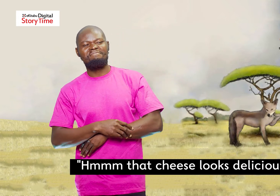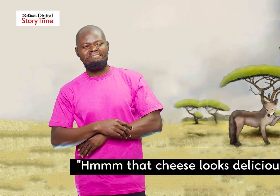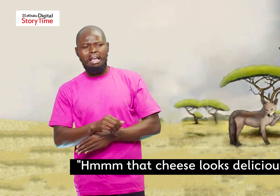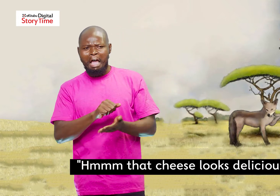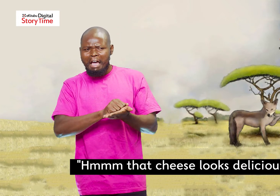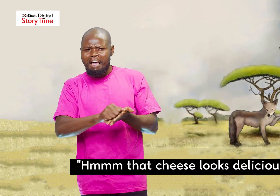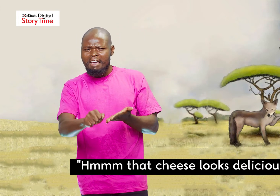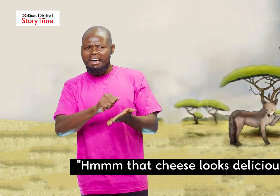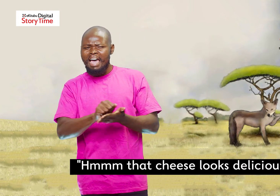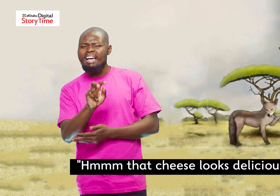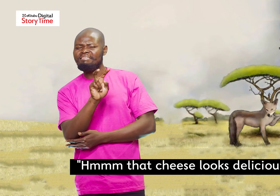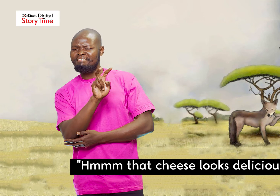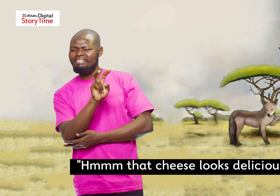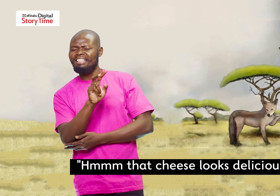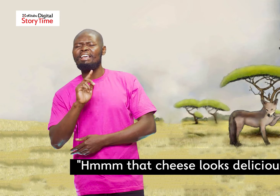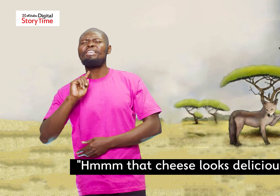That cheese looks delicious.